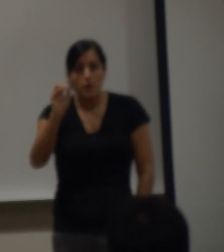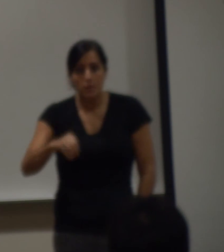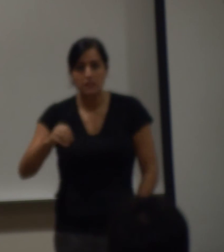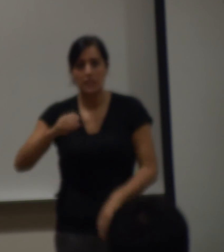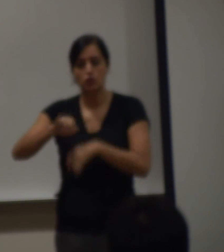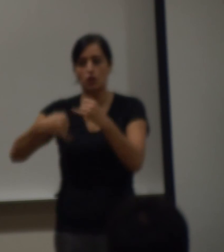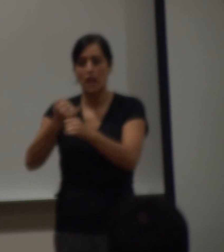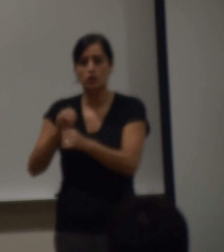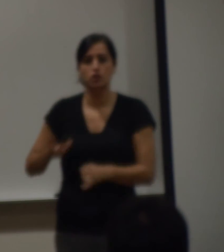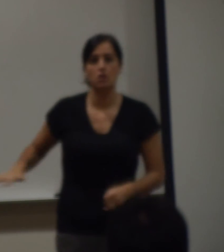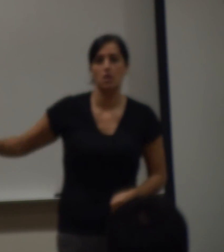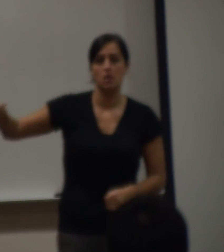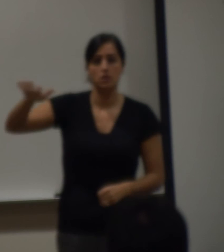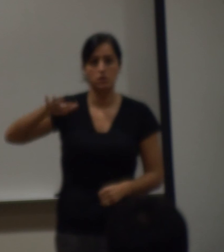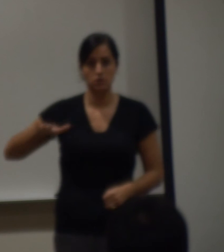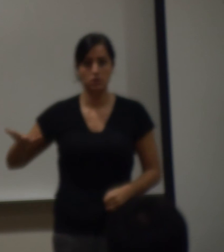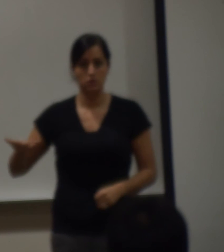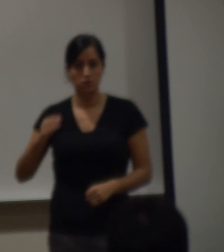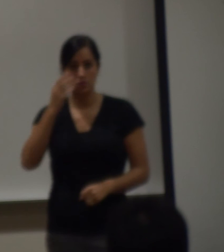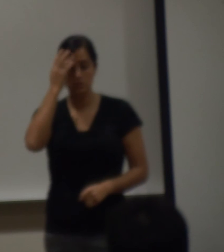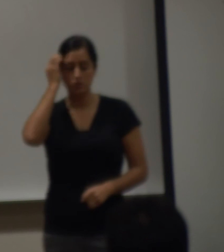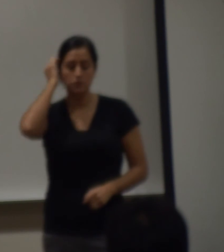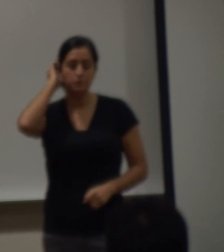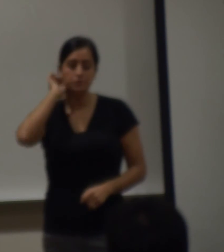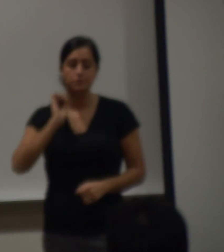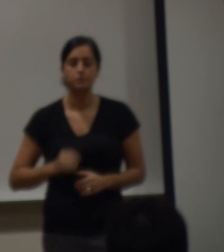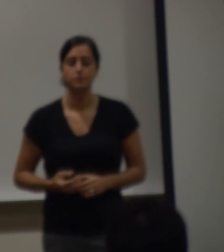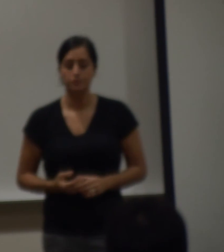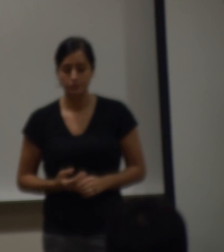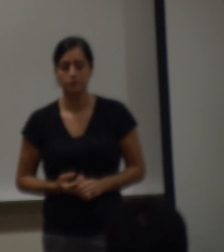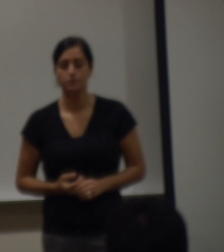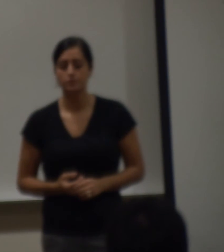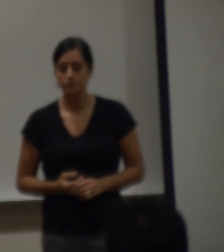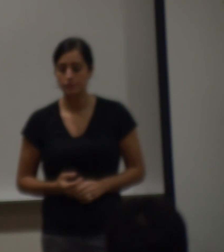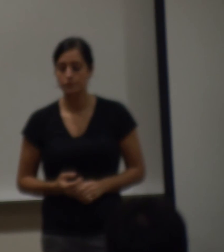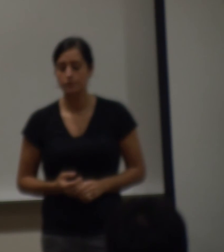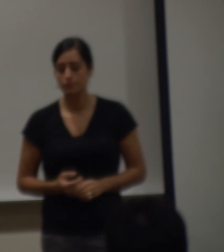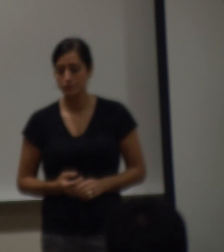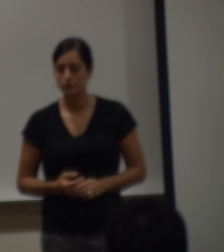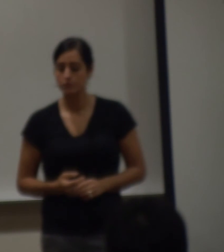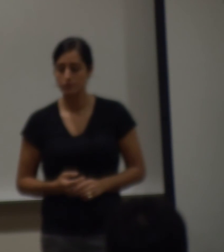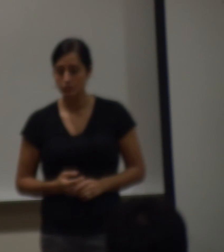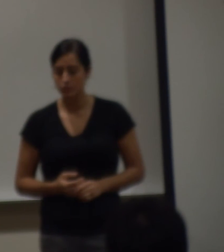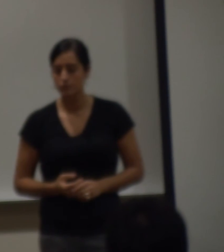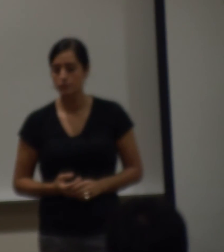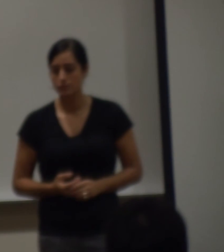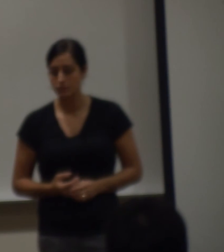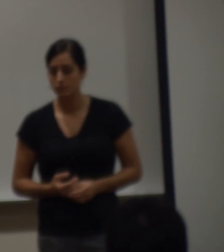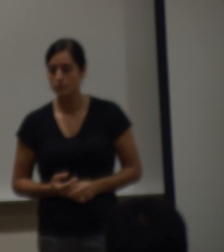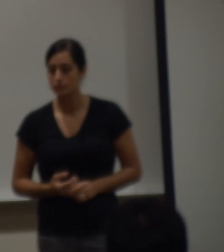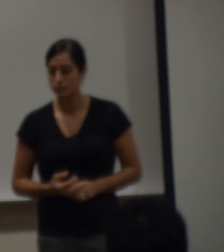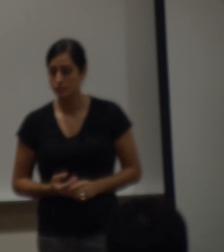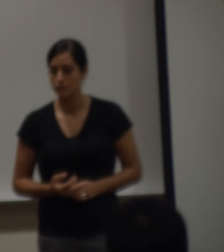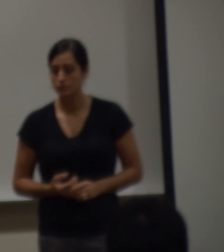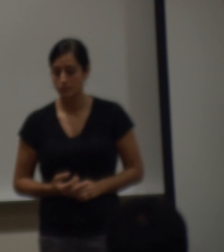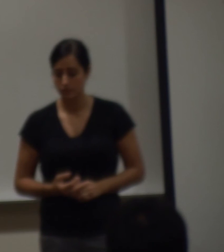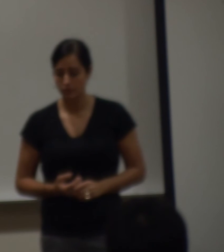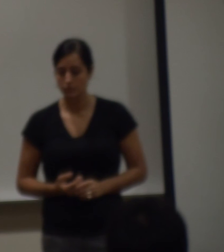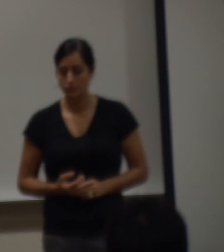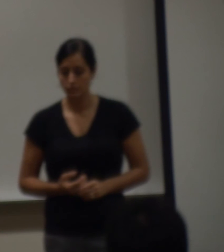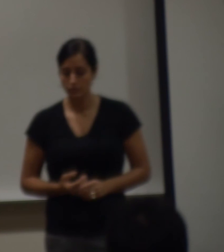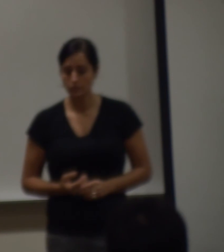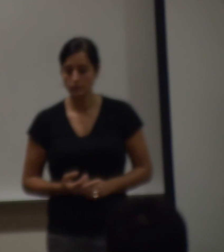abroad. Now, when you think about the collaborative nature of